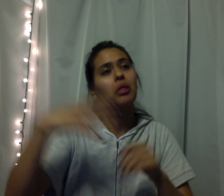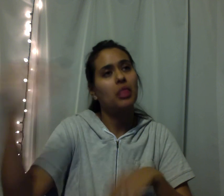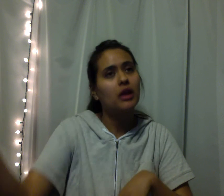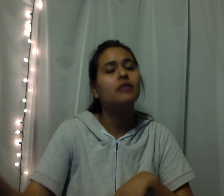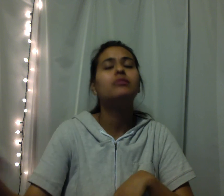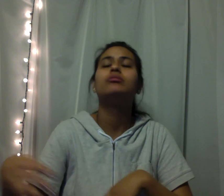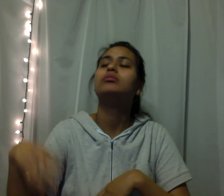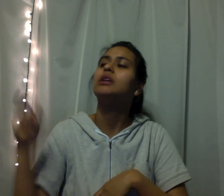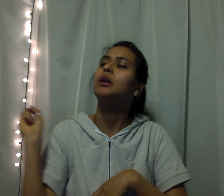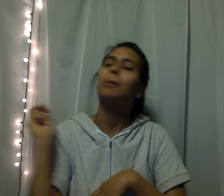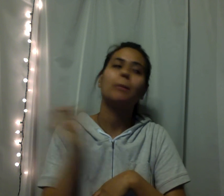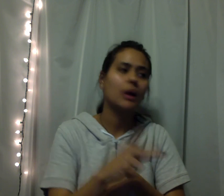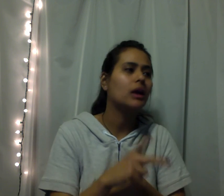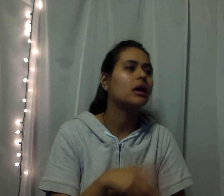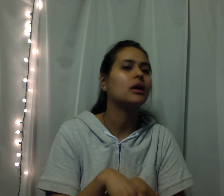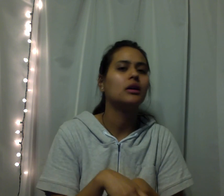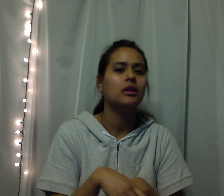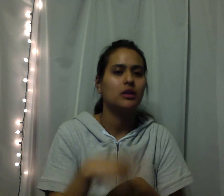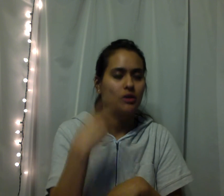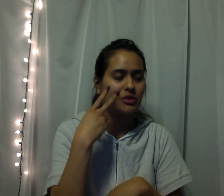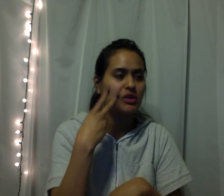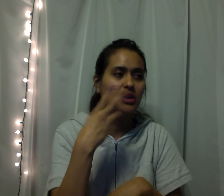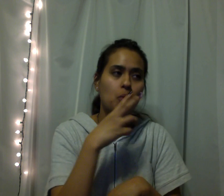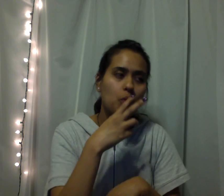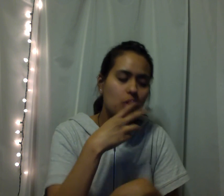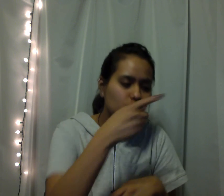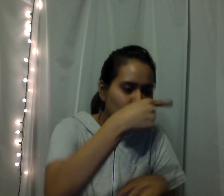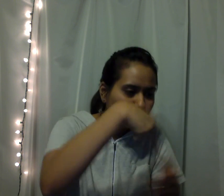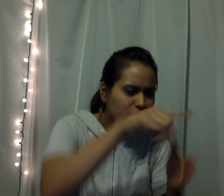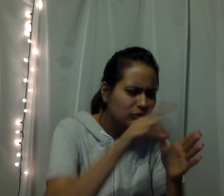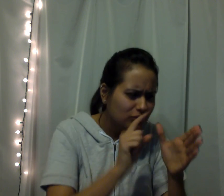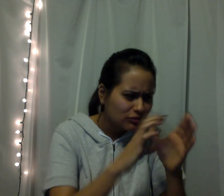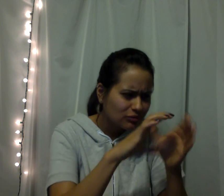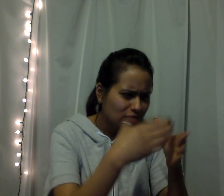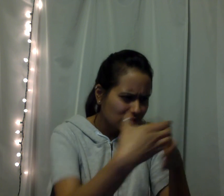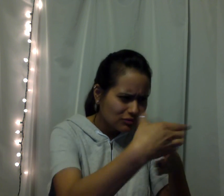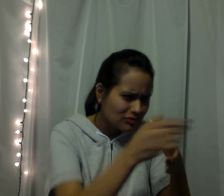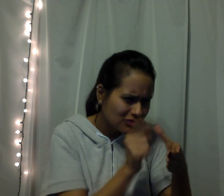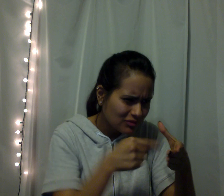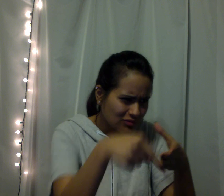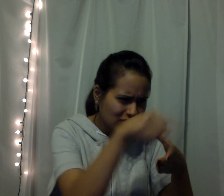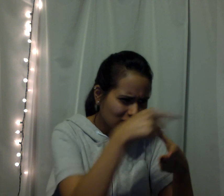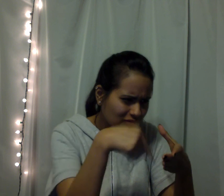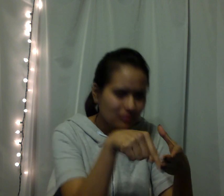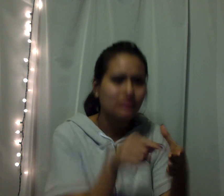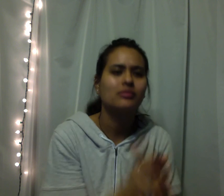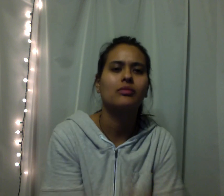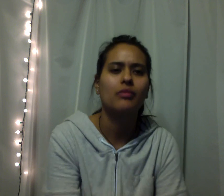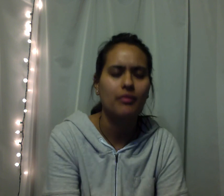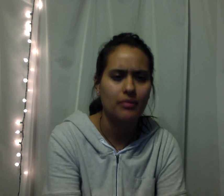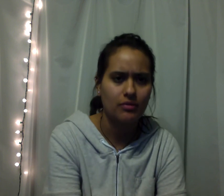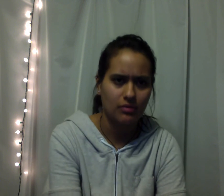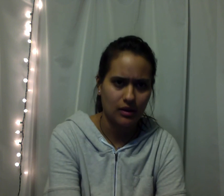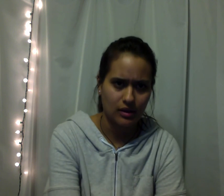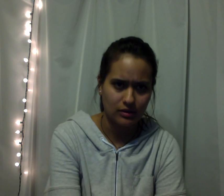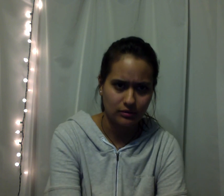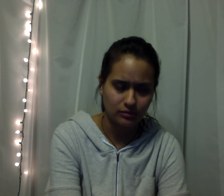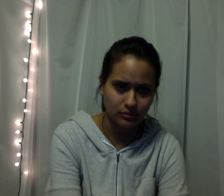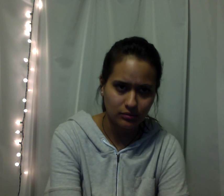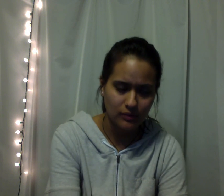around the outside of it. I did this, we'll do it here just a little bit. One time I was talking about condensation with these fourth grade kids, and I asked them,